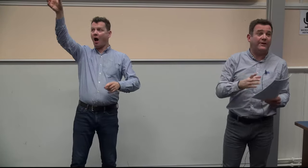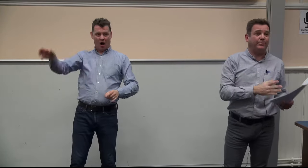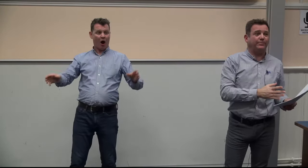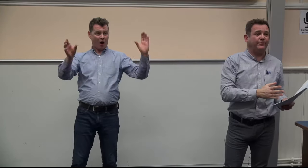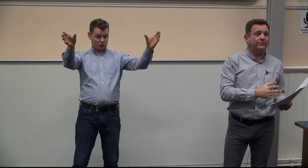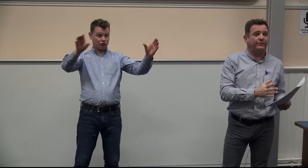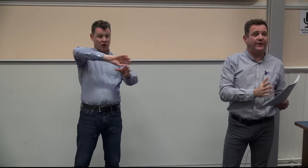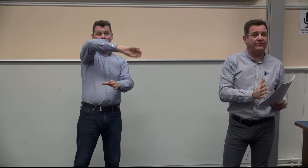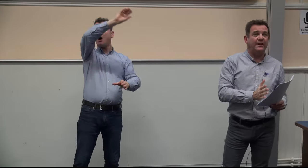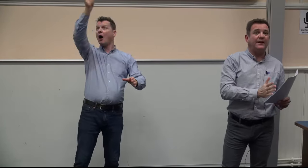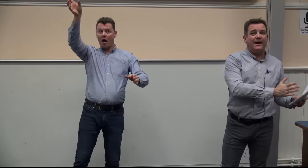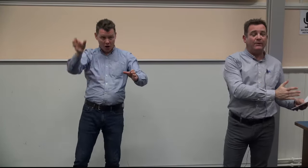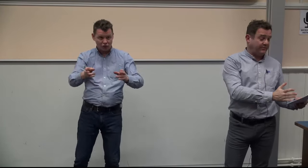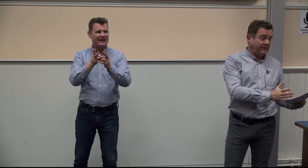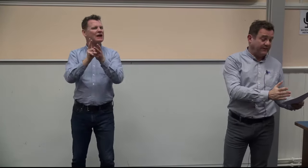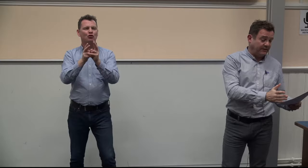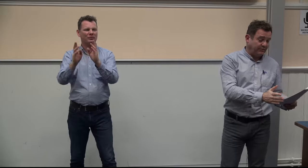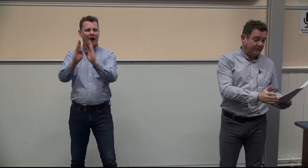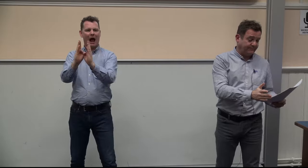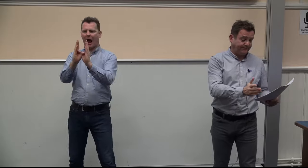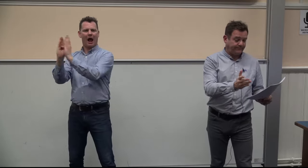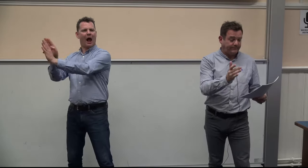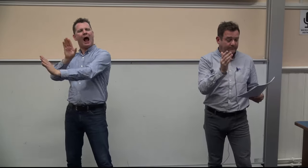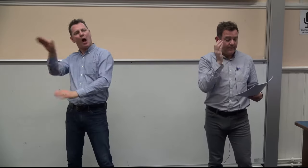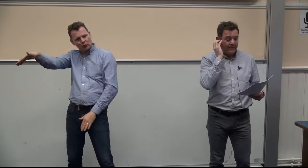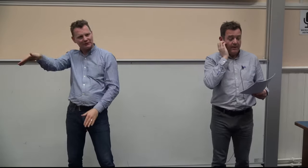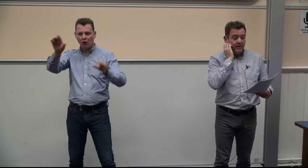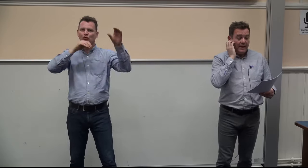in a separate performance space outside the archway.